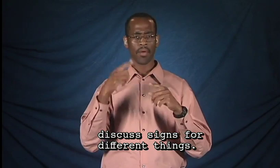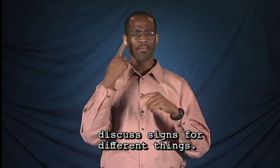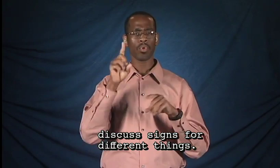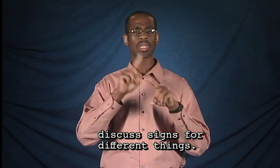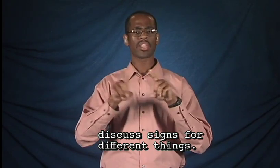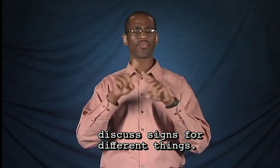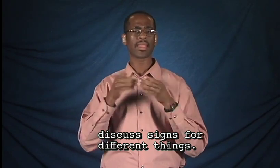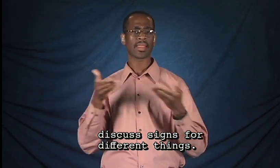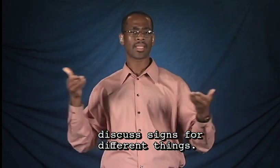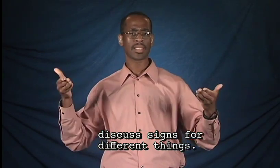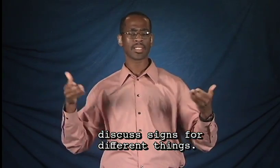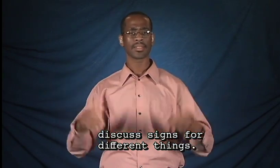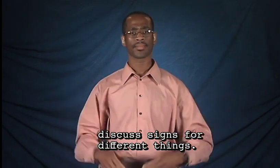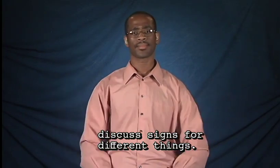things.